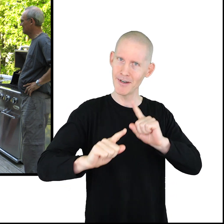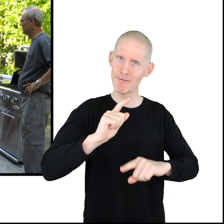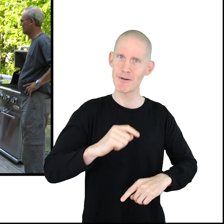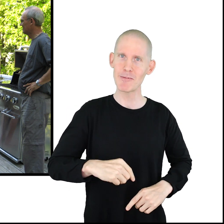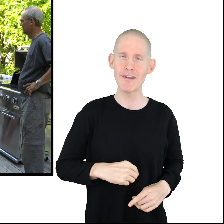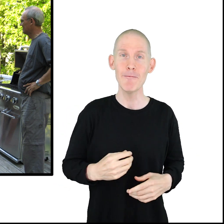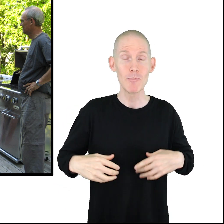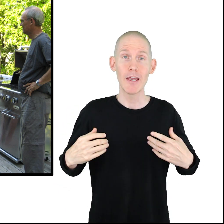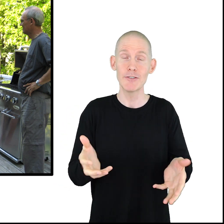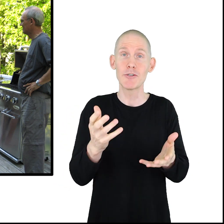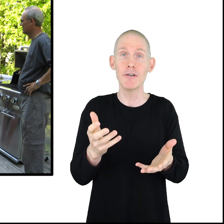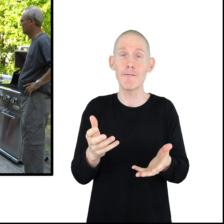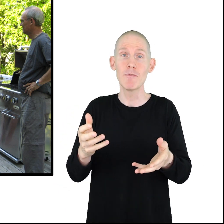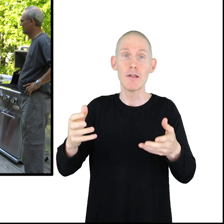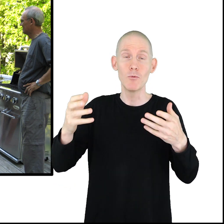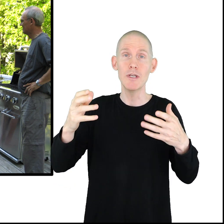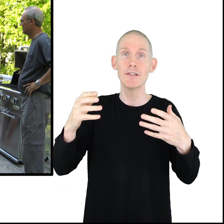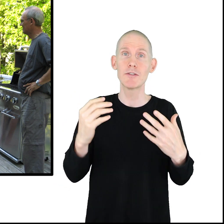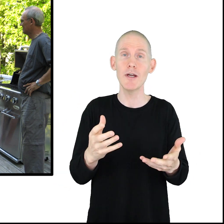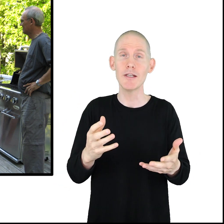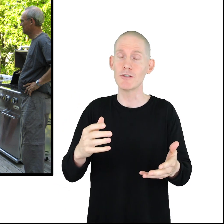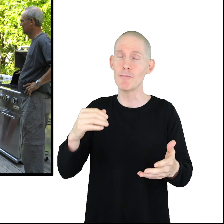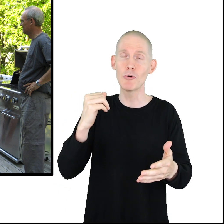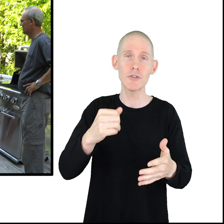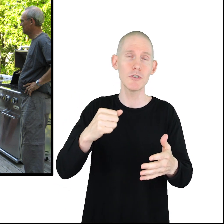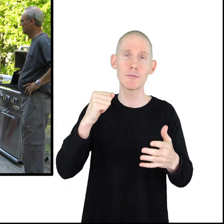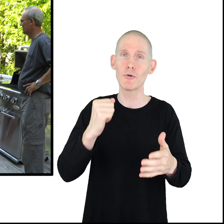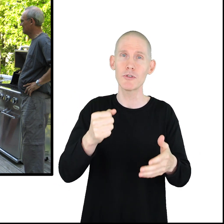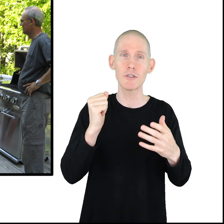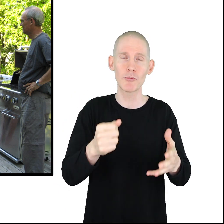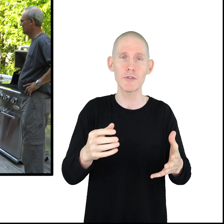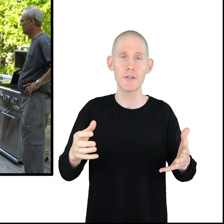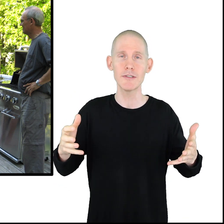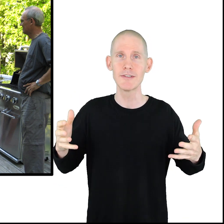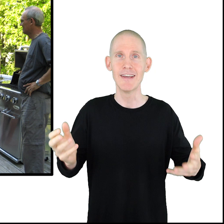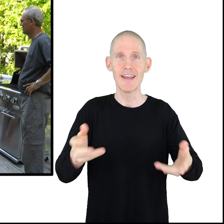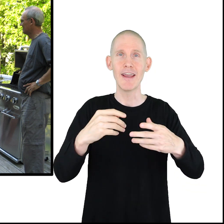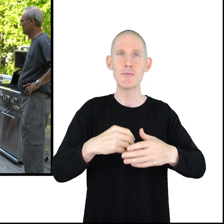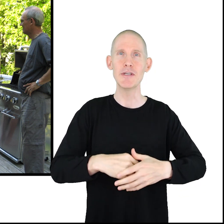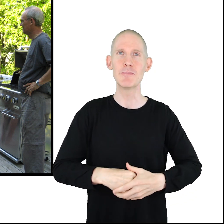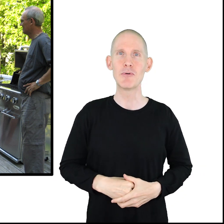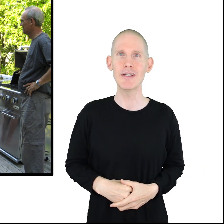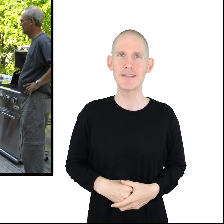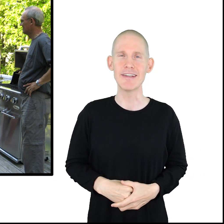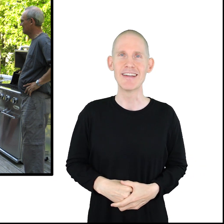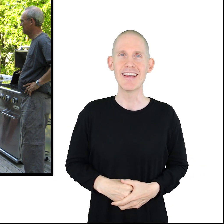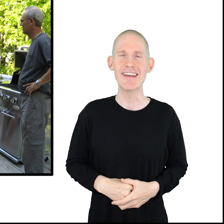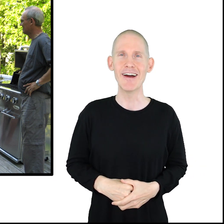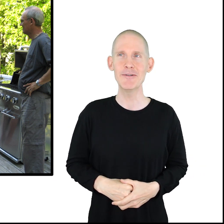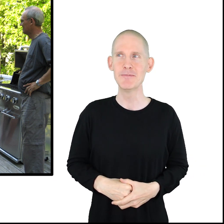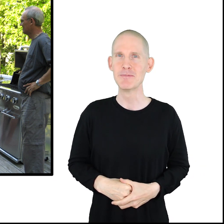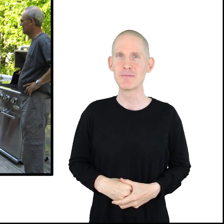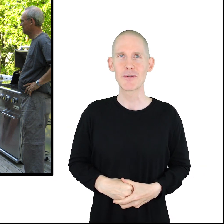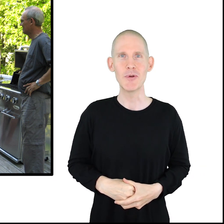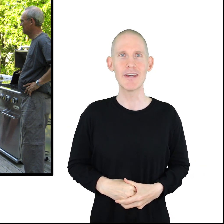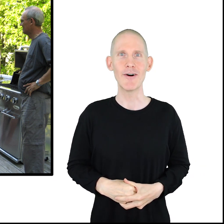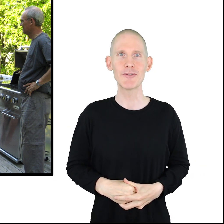for your brother. And sure enough, we signed. She pushed us, pushed us, pushed us, and we embraced it. And now we can all